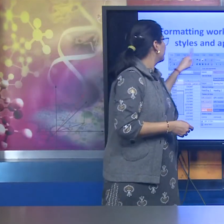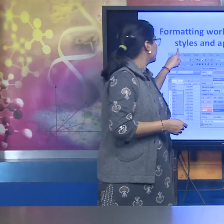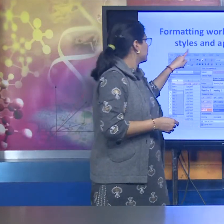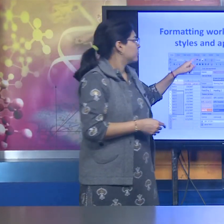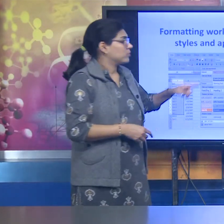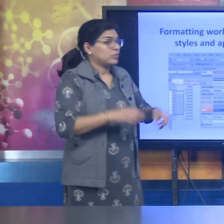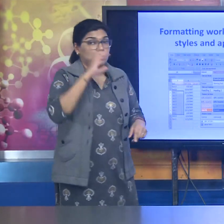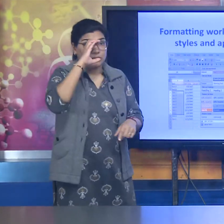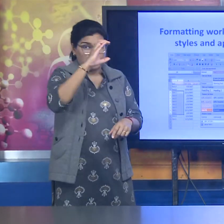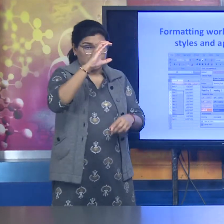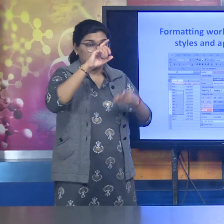applying